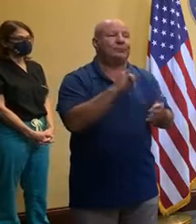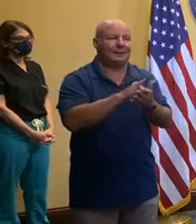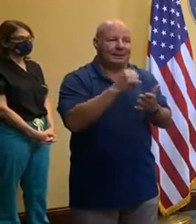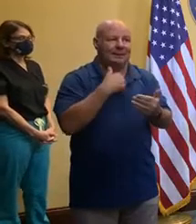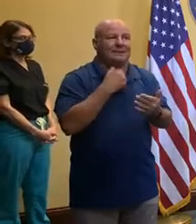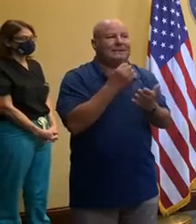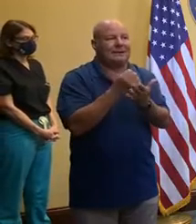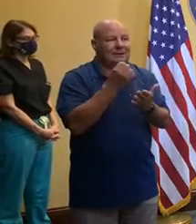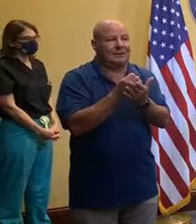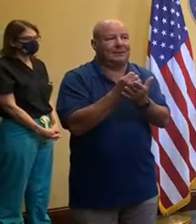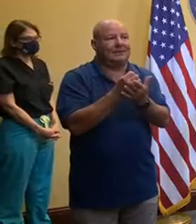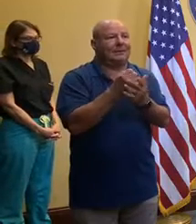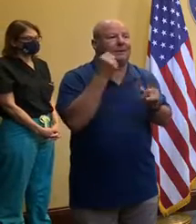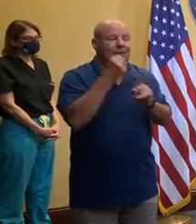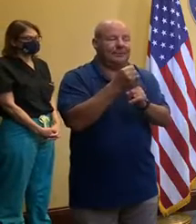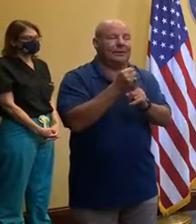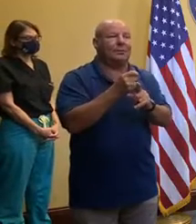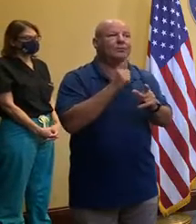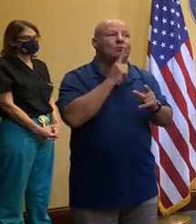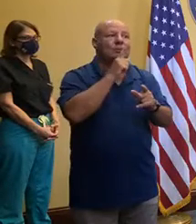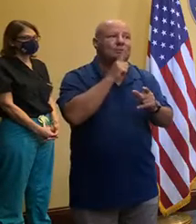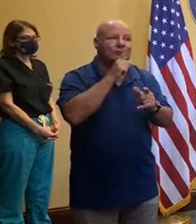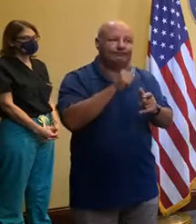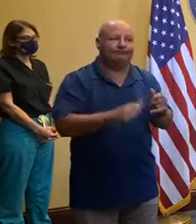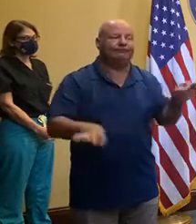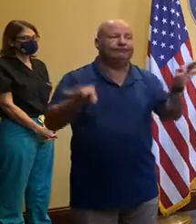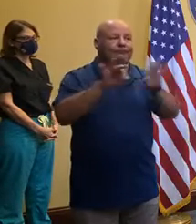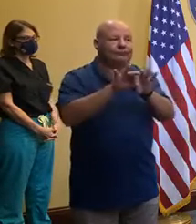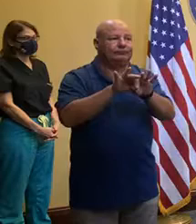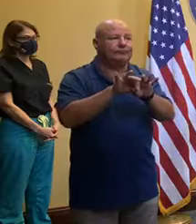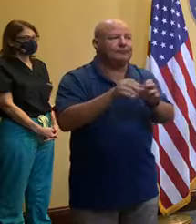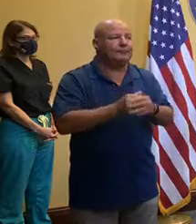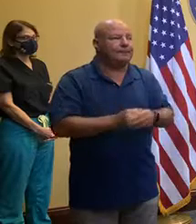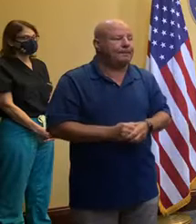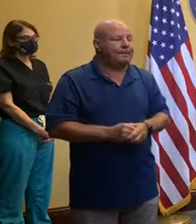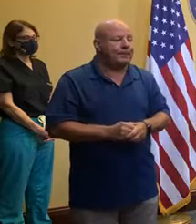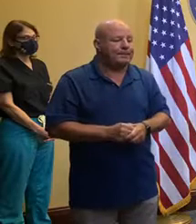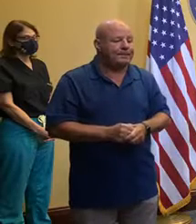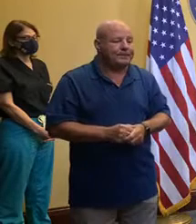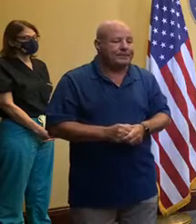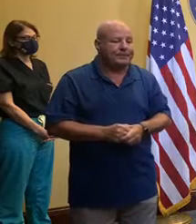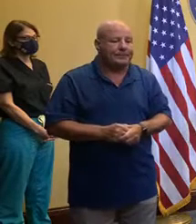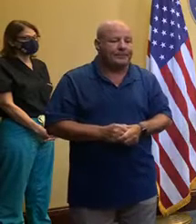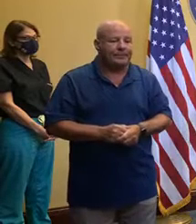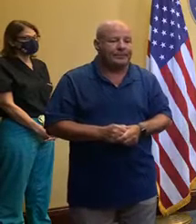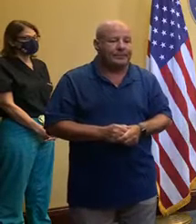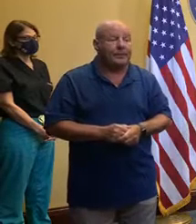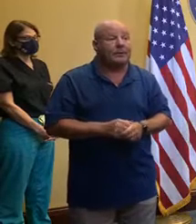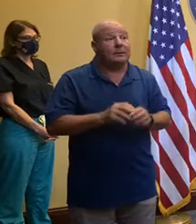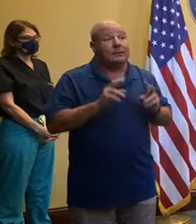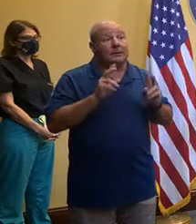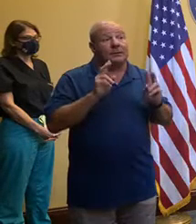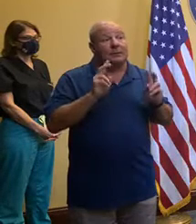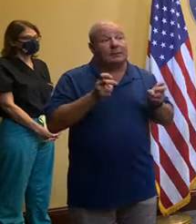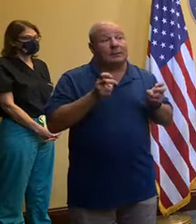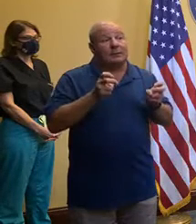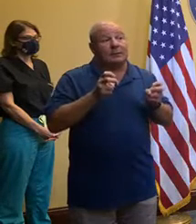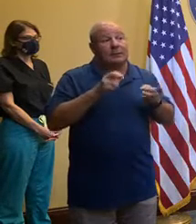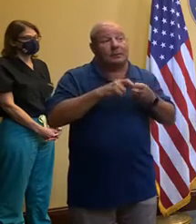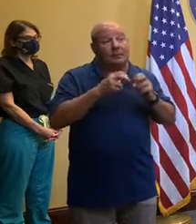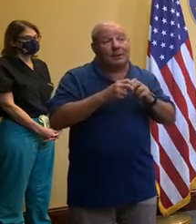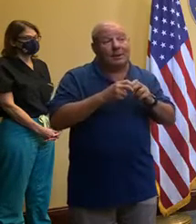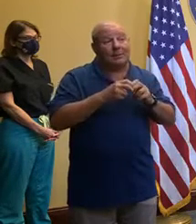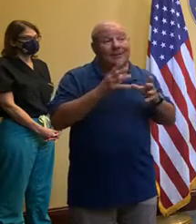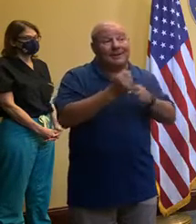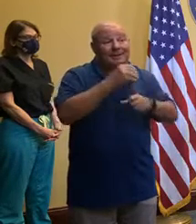impact far greater. And the issue is not only just getting them in the classroom, it's keeping